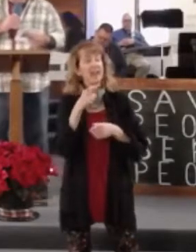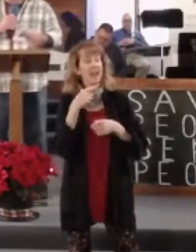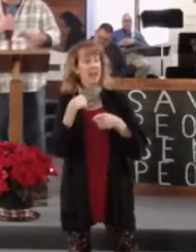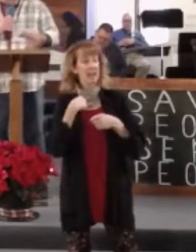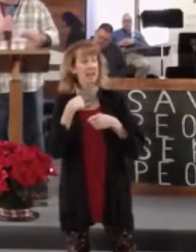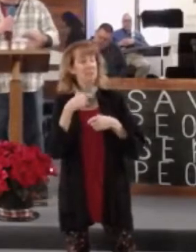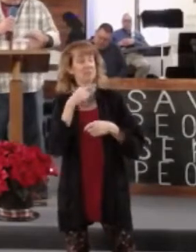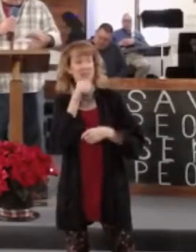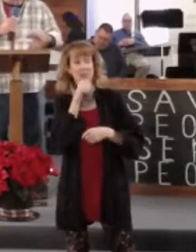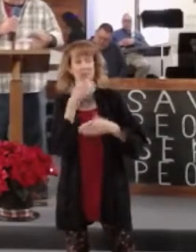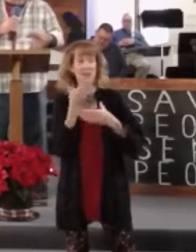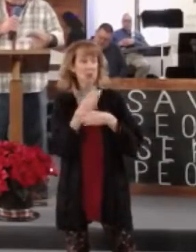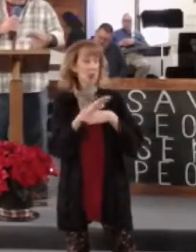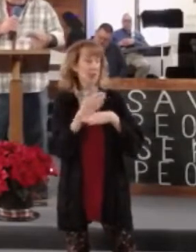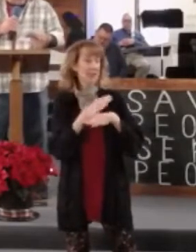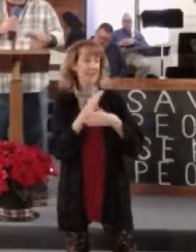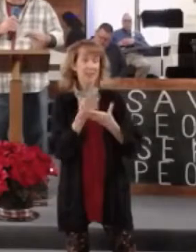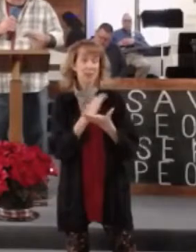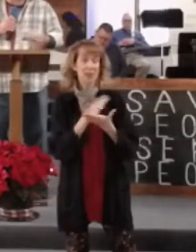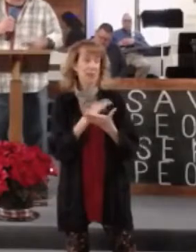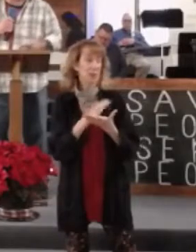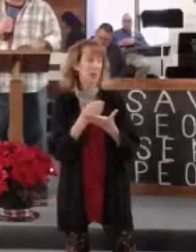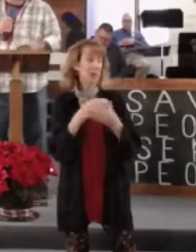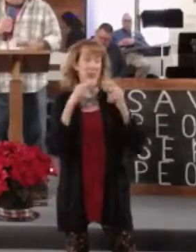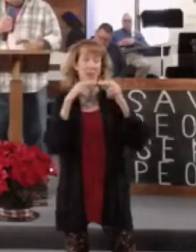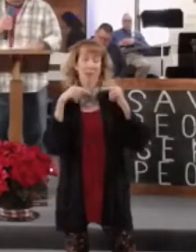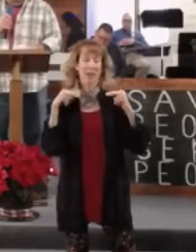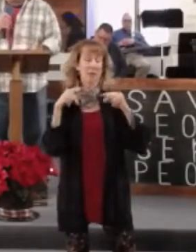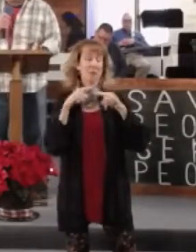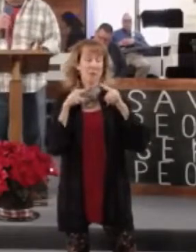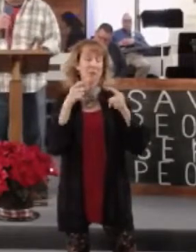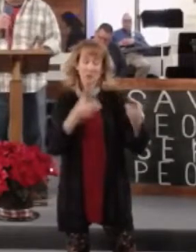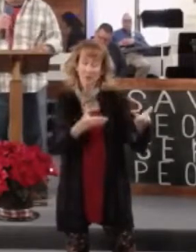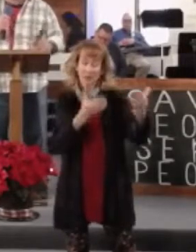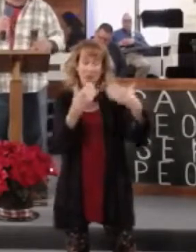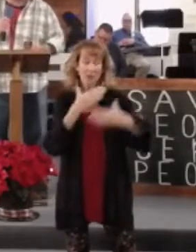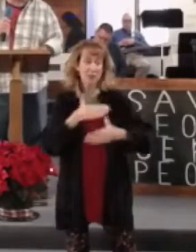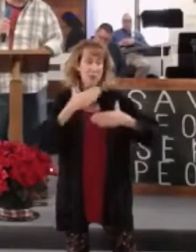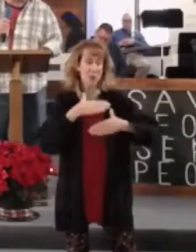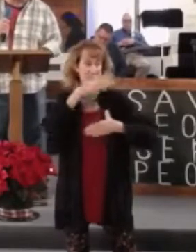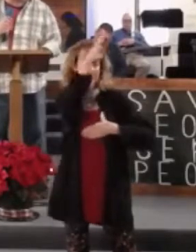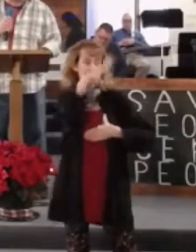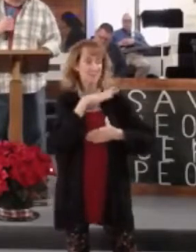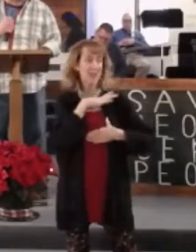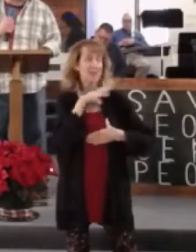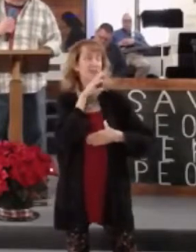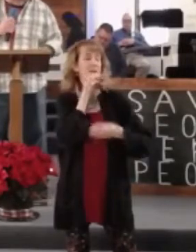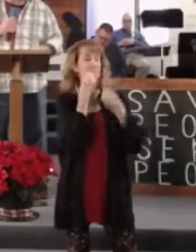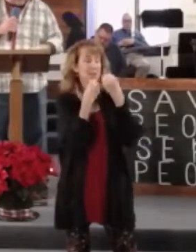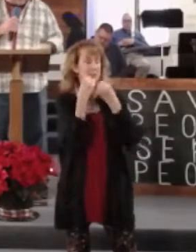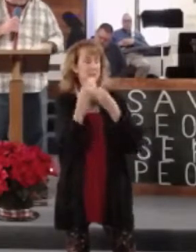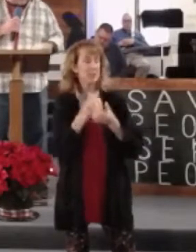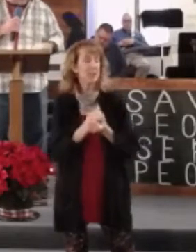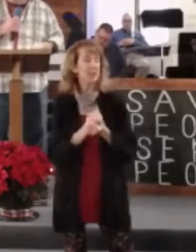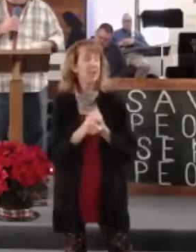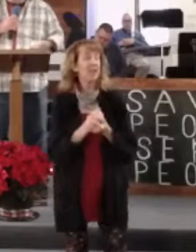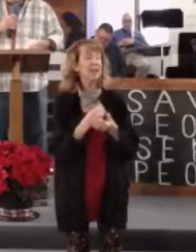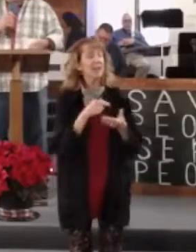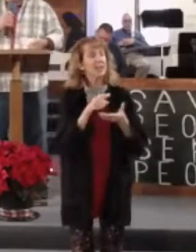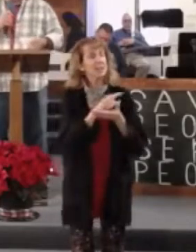don't cook the bacon. And then next Sunday is also the card ministry, which is a newer ministry that we've got